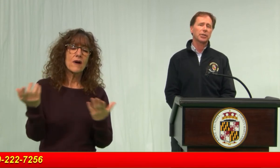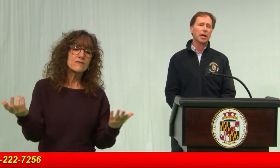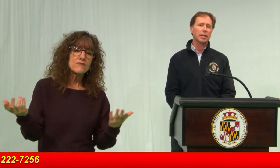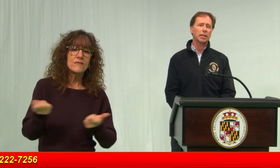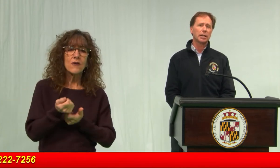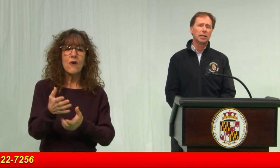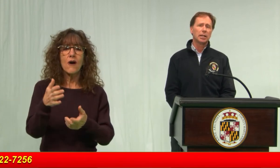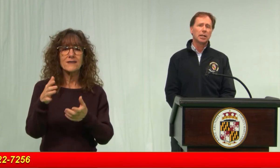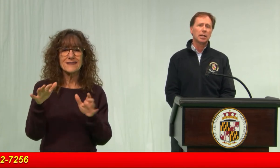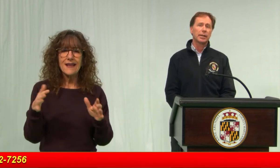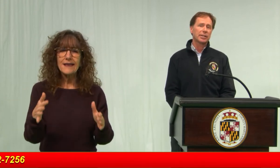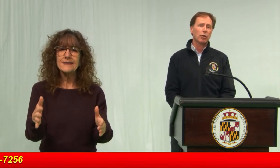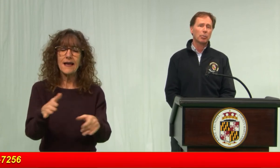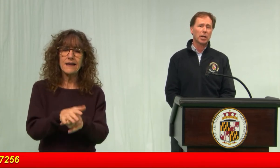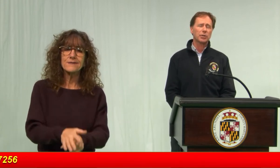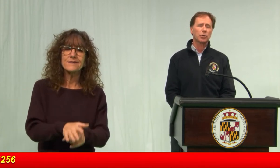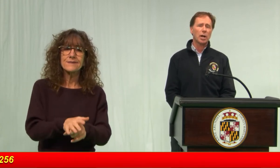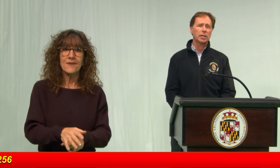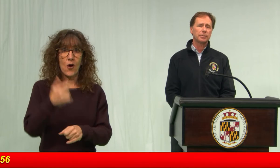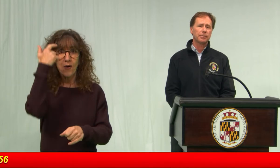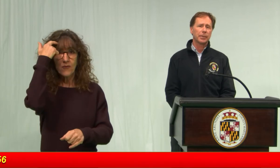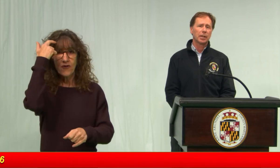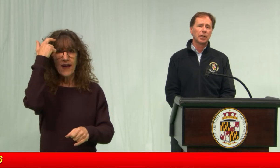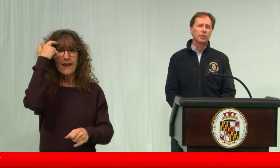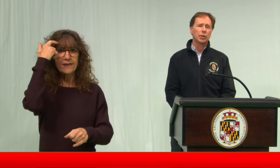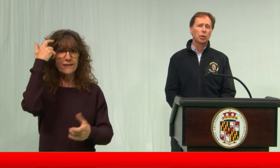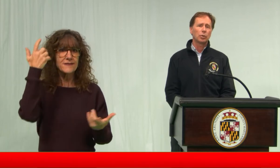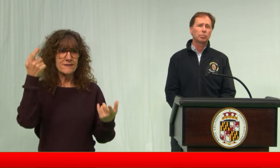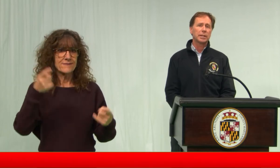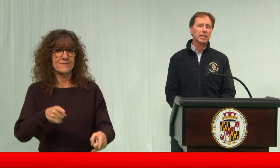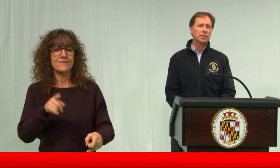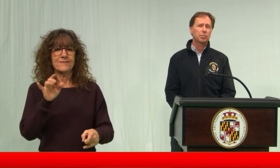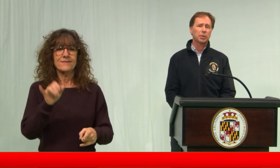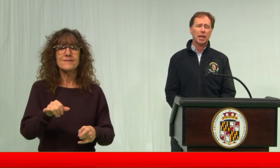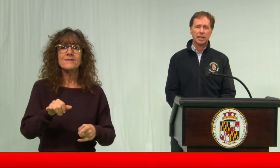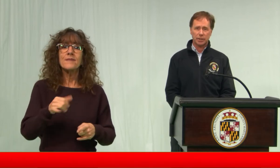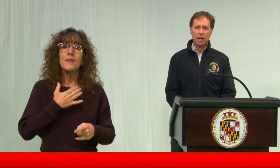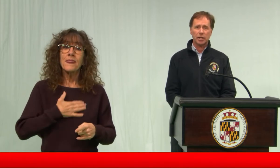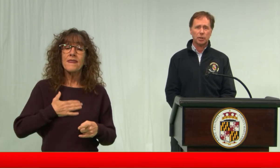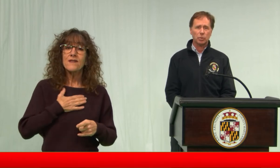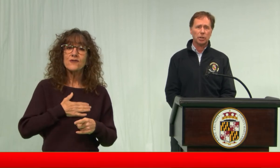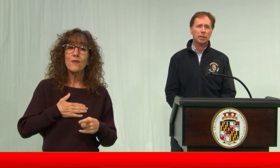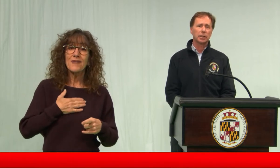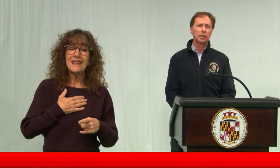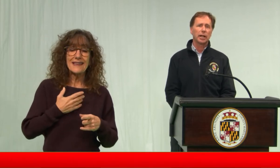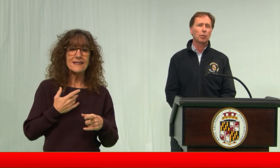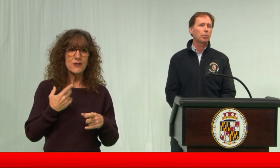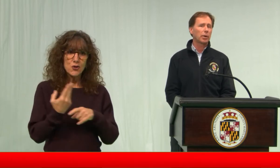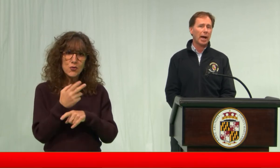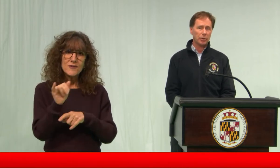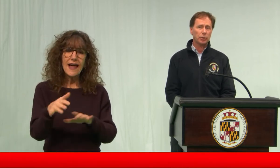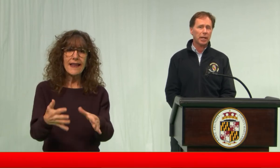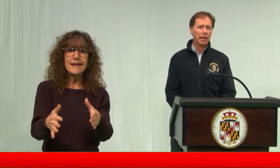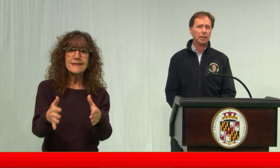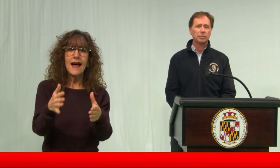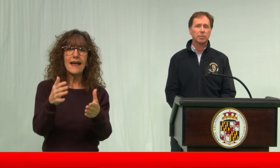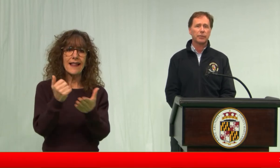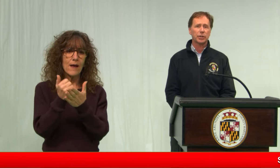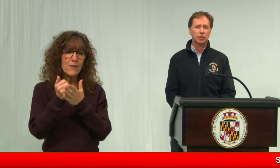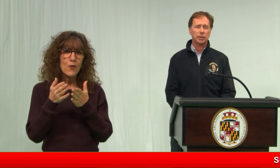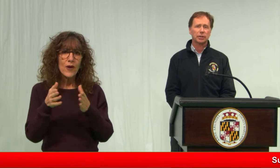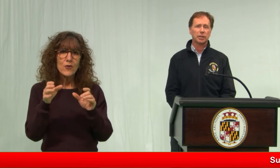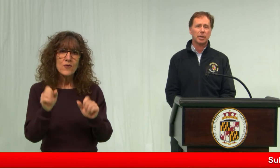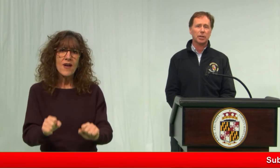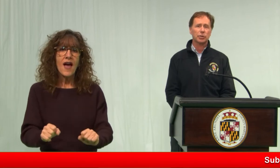creates anxiety. That's how our brains are wired. So please put that anxiety to work. Help how you can.